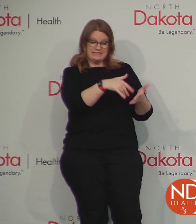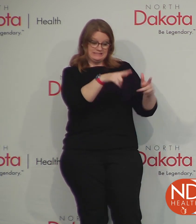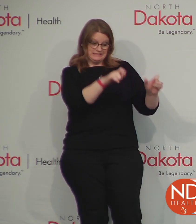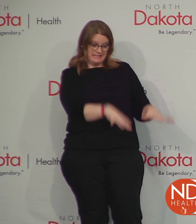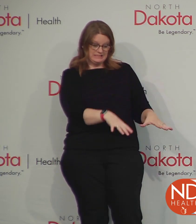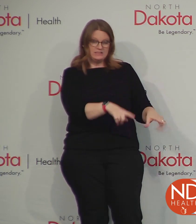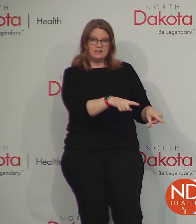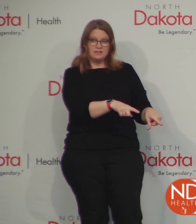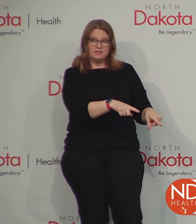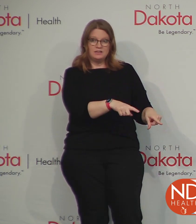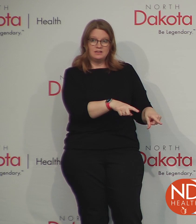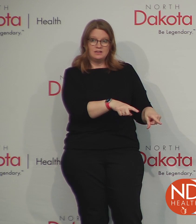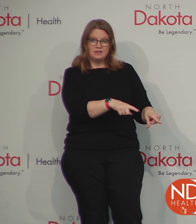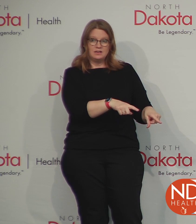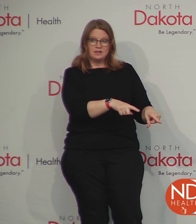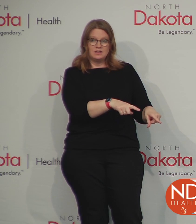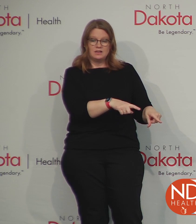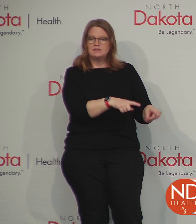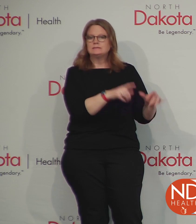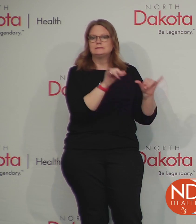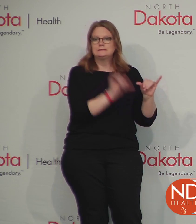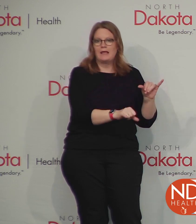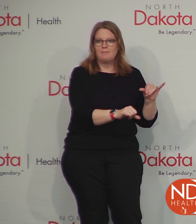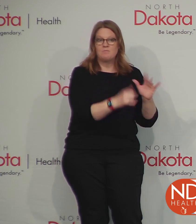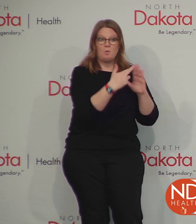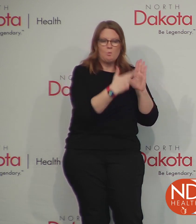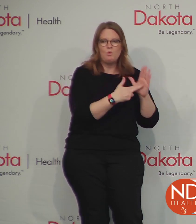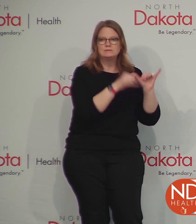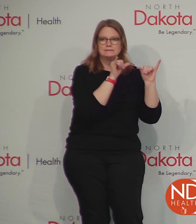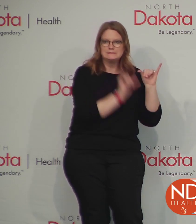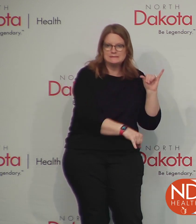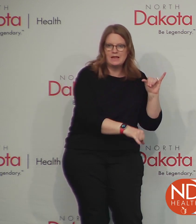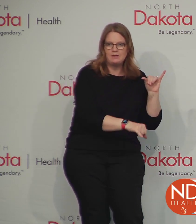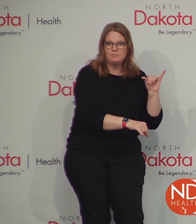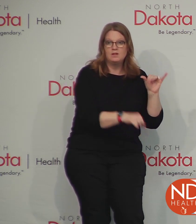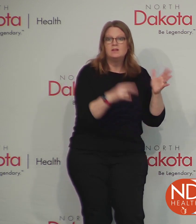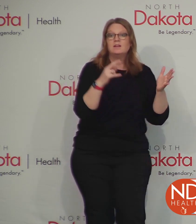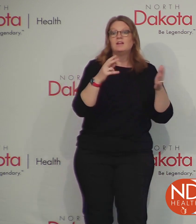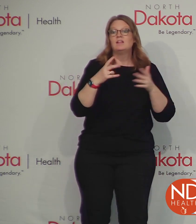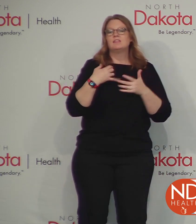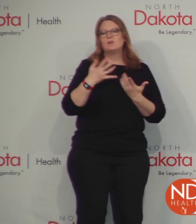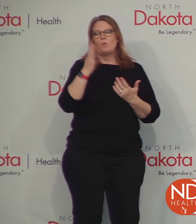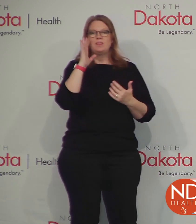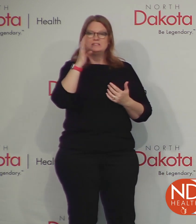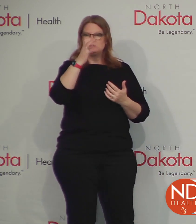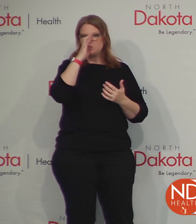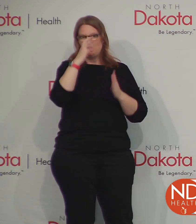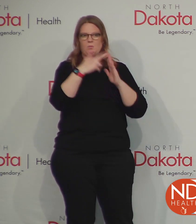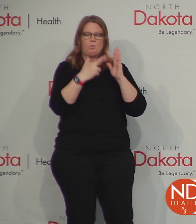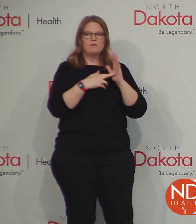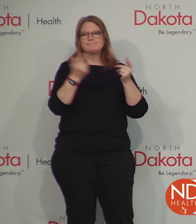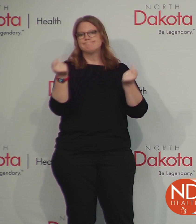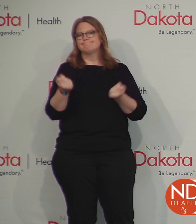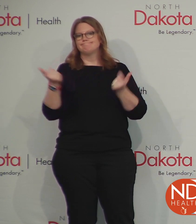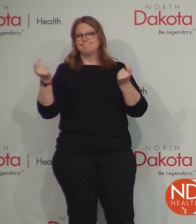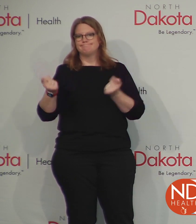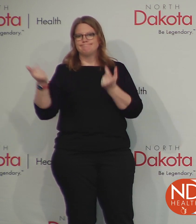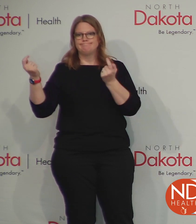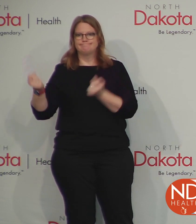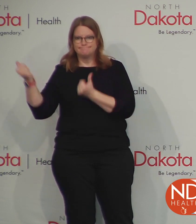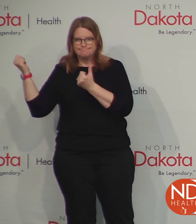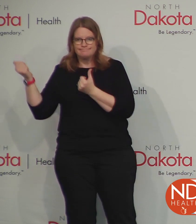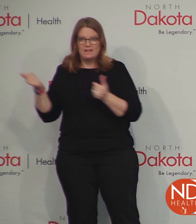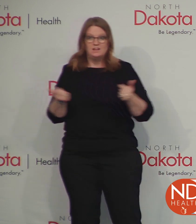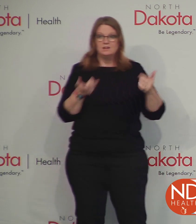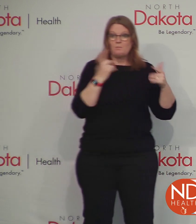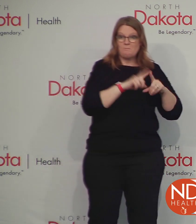did was they got rid of the red tape, they streamlined the processes, and they started the production so much more efficiently and so much more quickly than